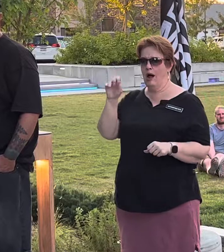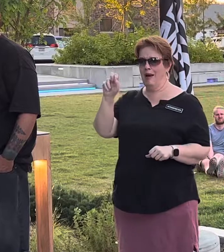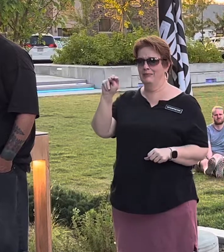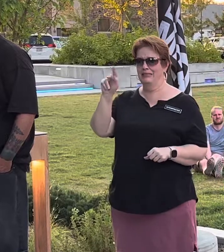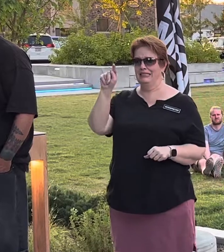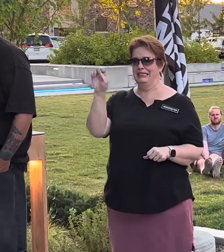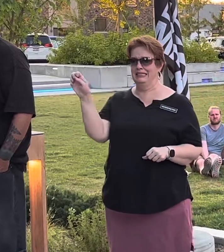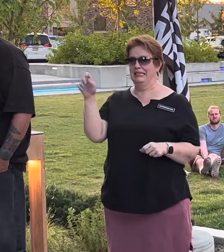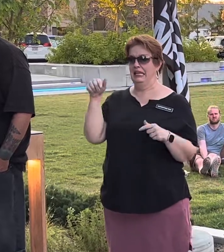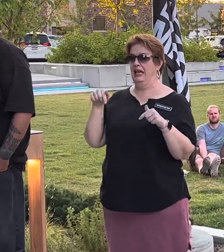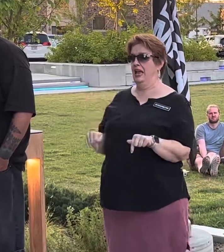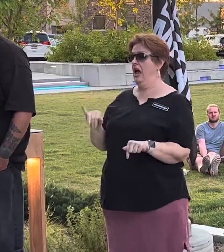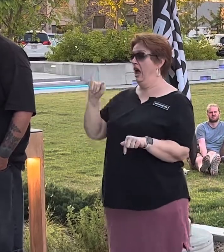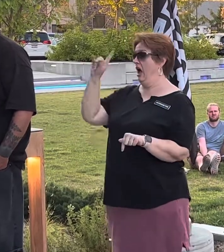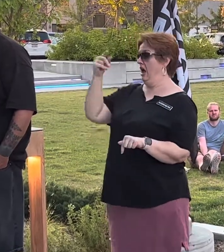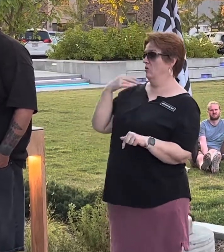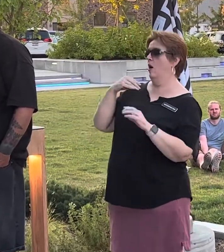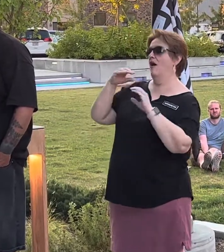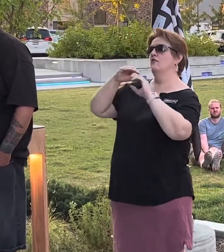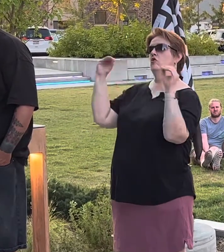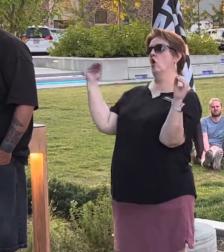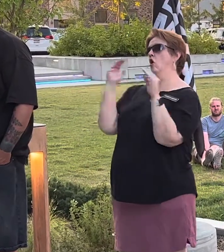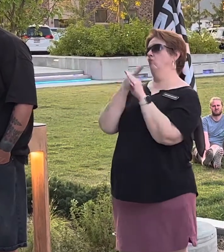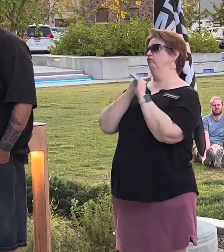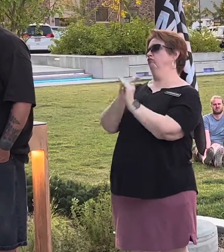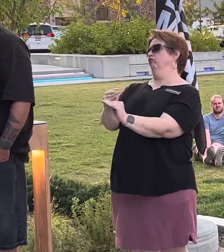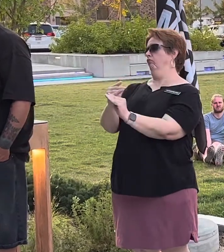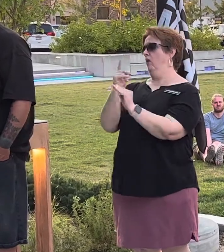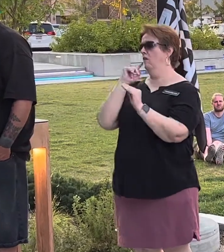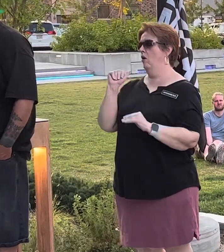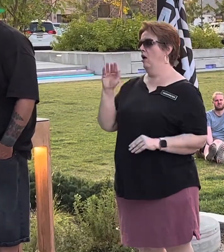has no restriction on absentee ballot voting.